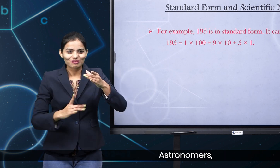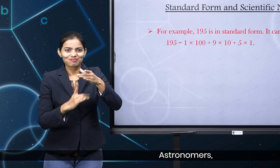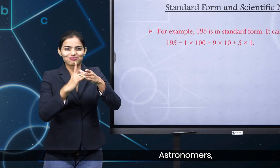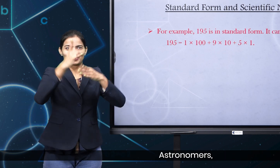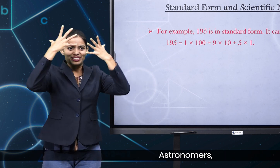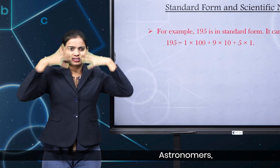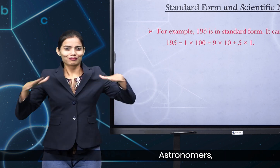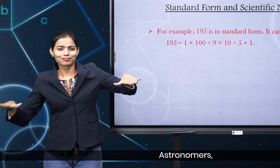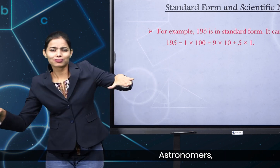Astronomers,